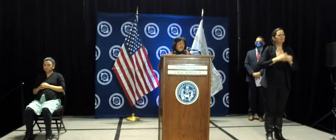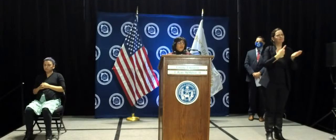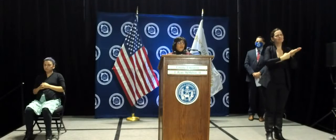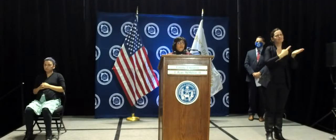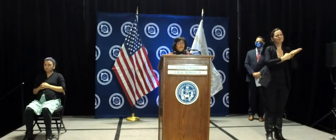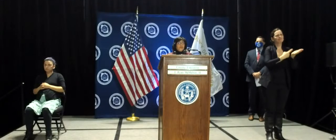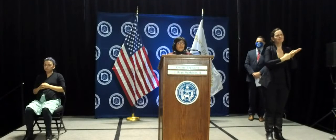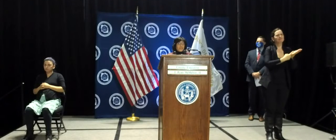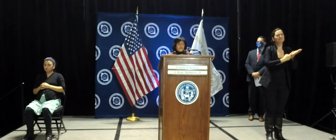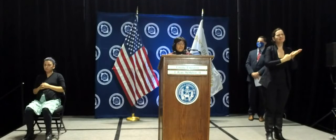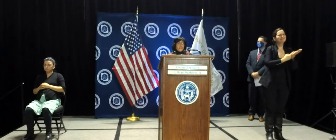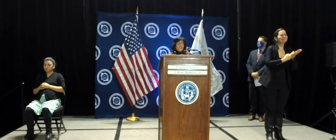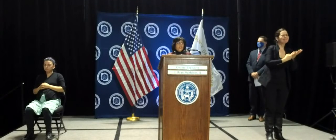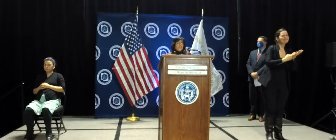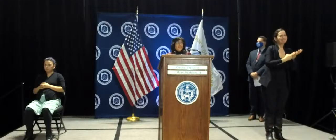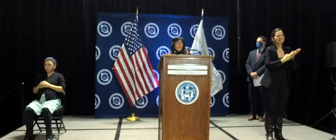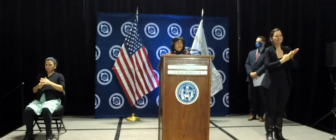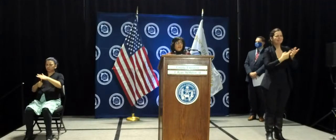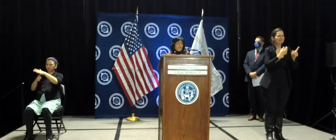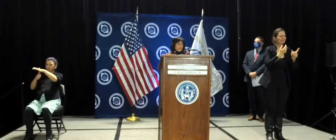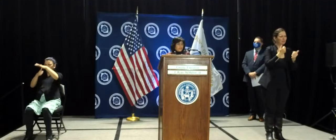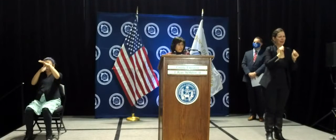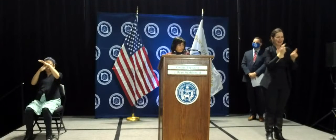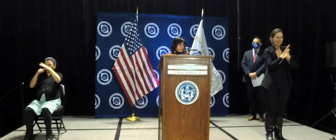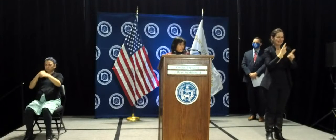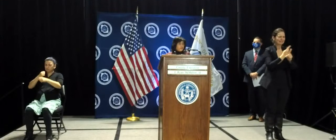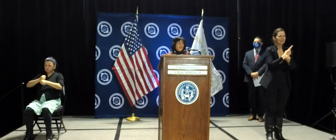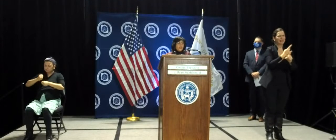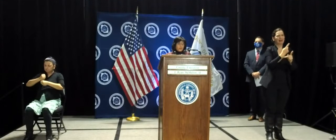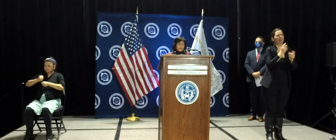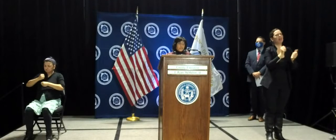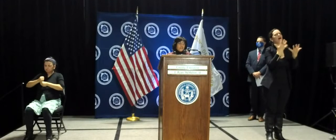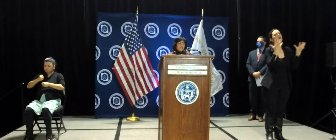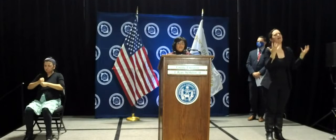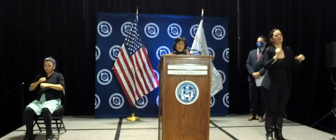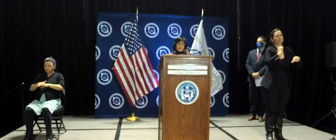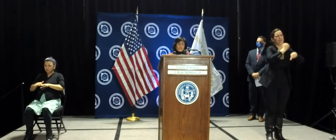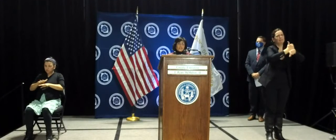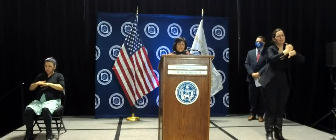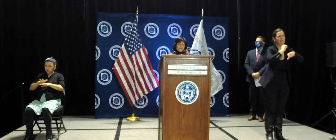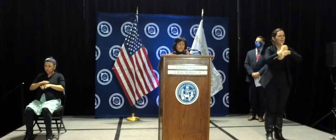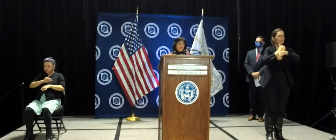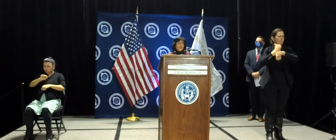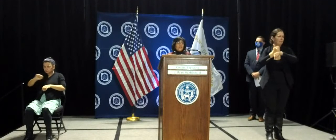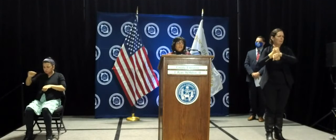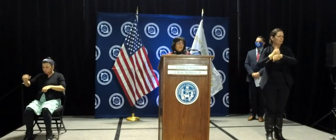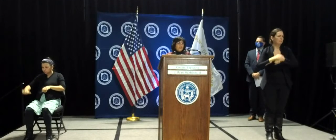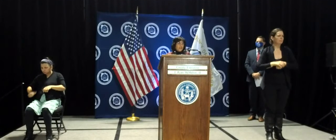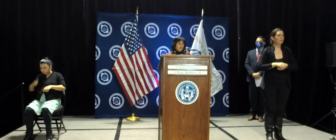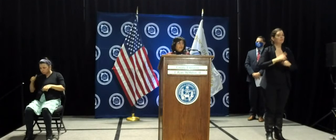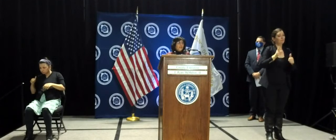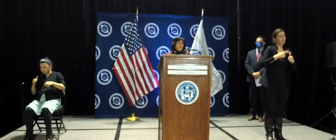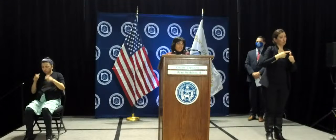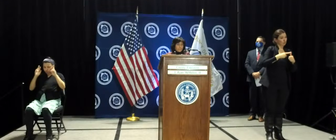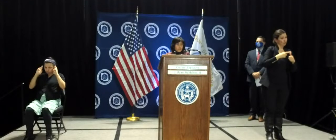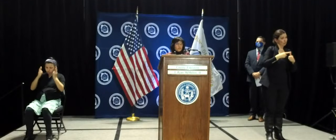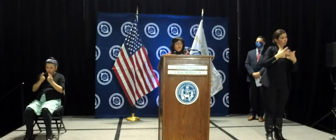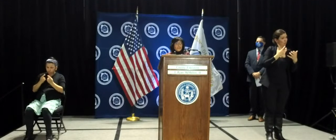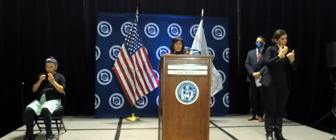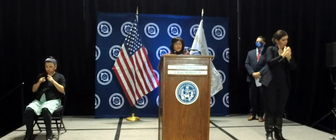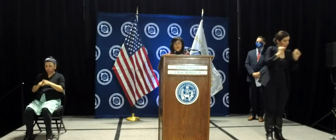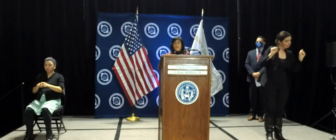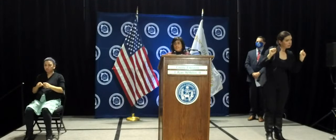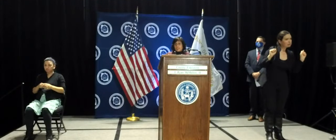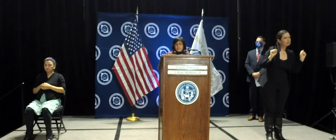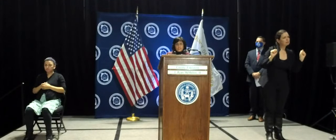background. So safety, and safety is very important. This seems like a safe, but at the same time, we need to